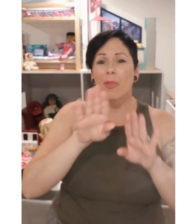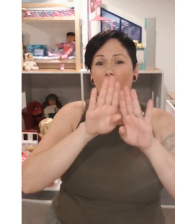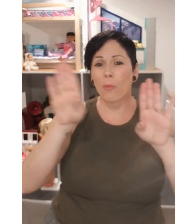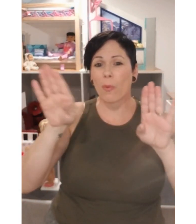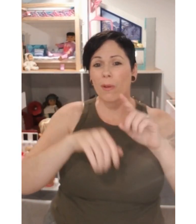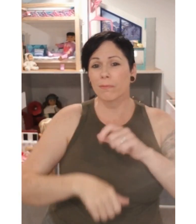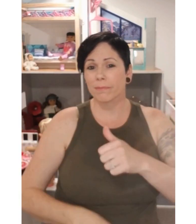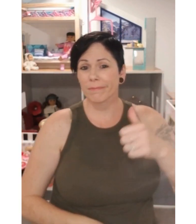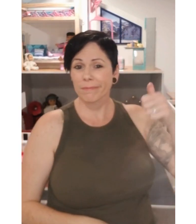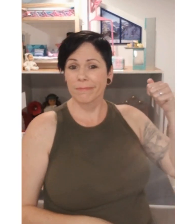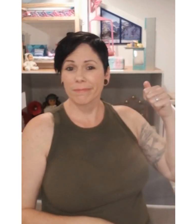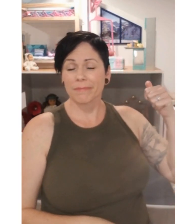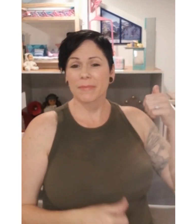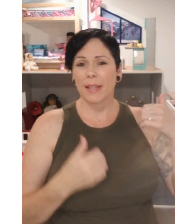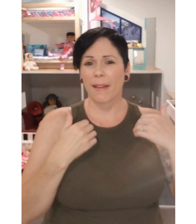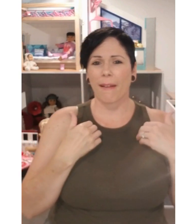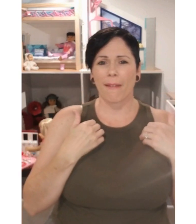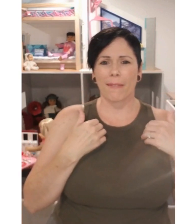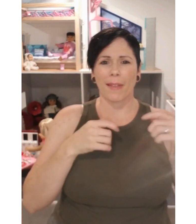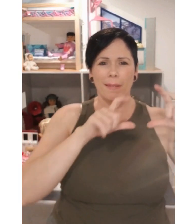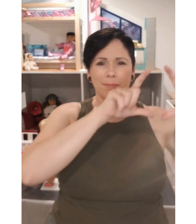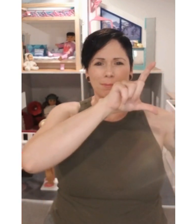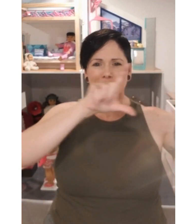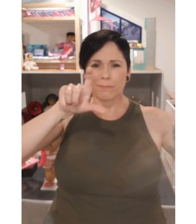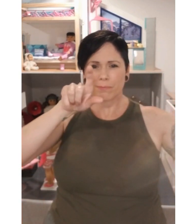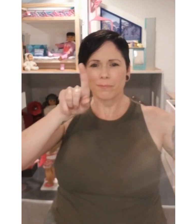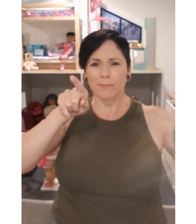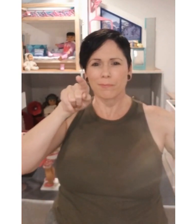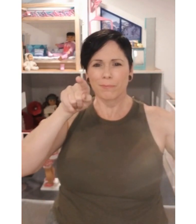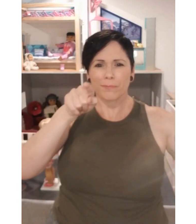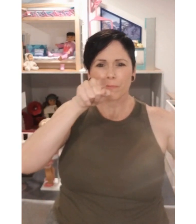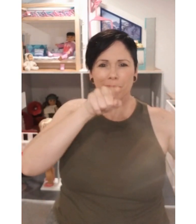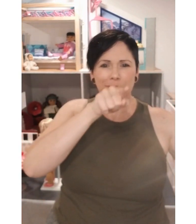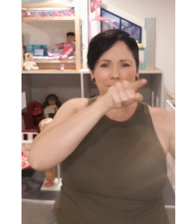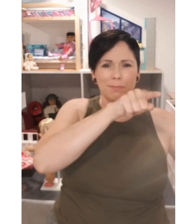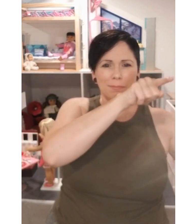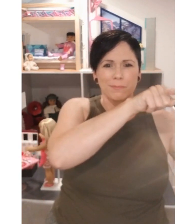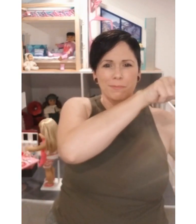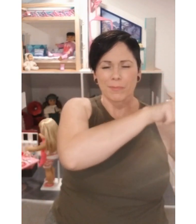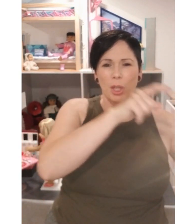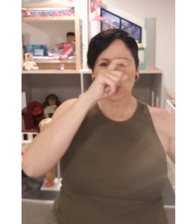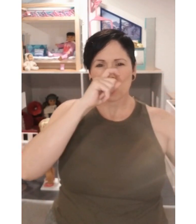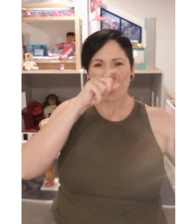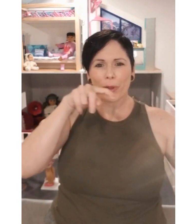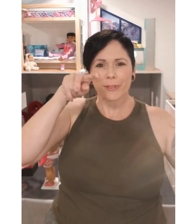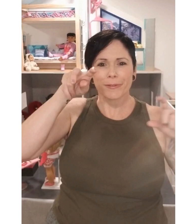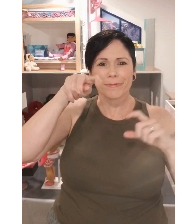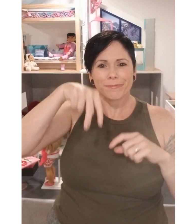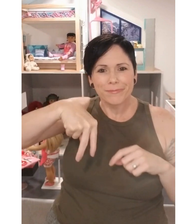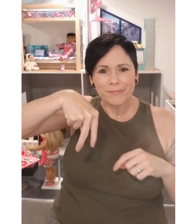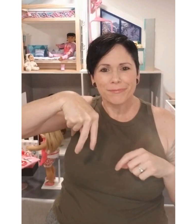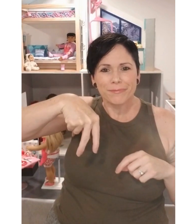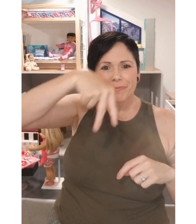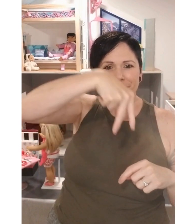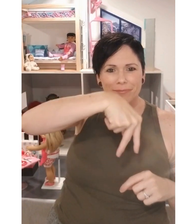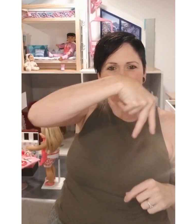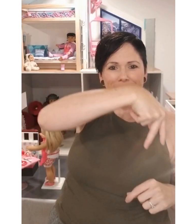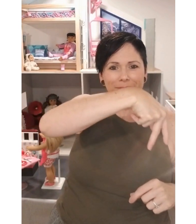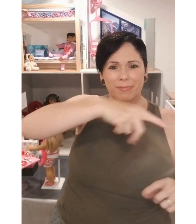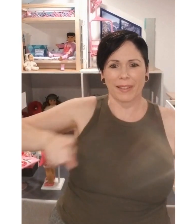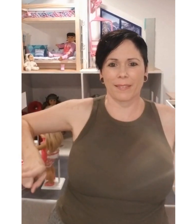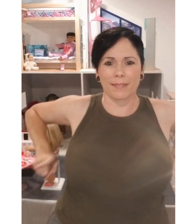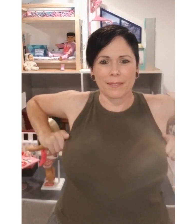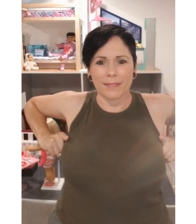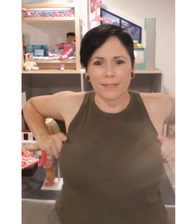that contains these pegboard doll hangers. And I've gotten a few questions from people like, what's going on with